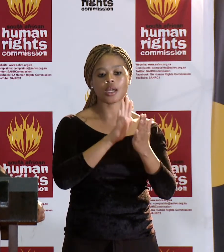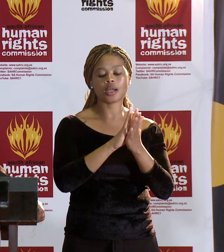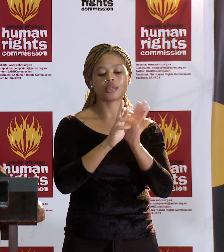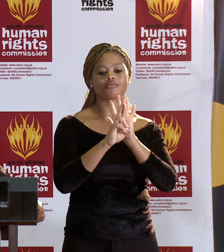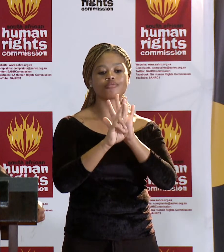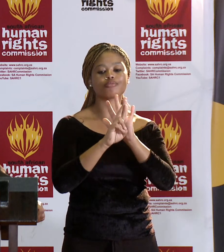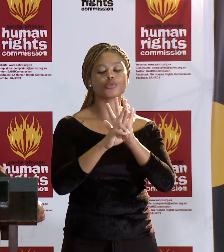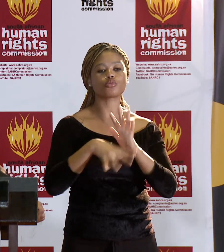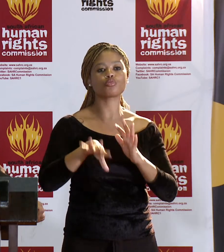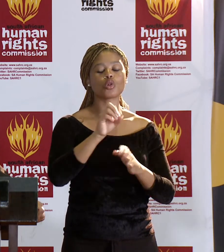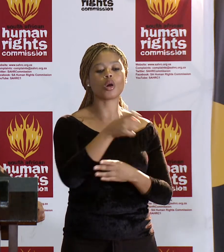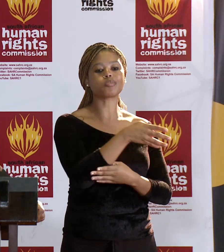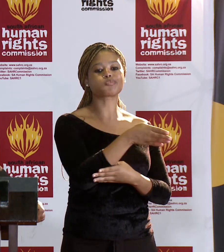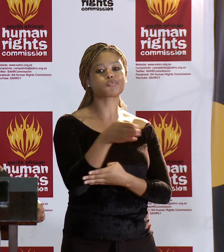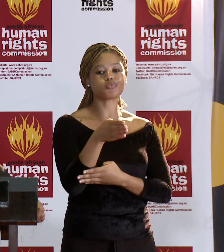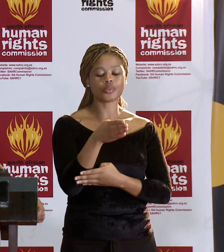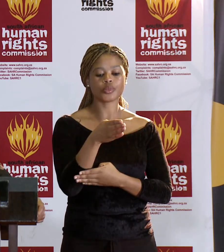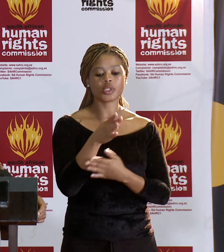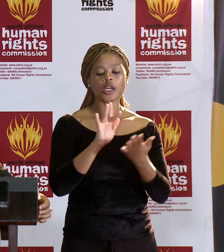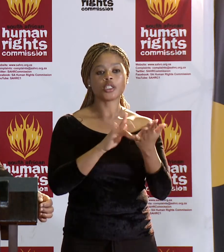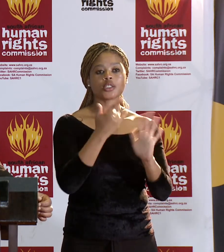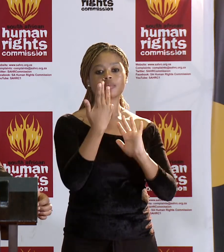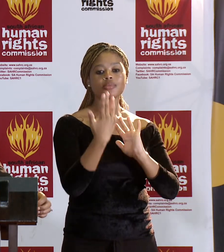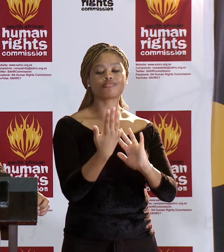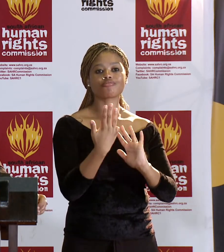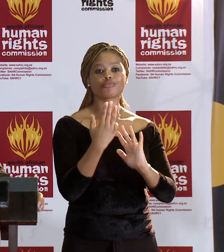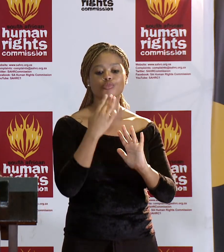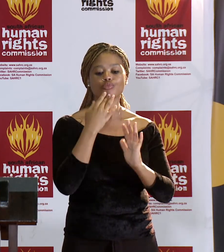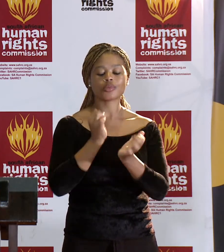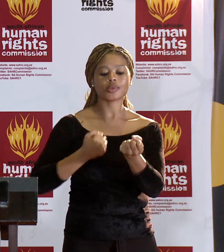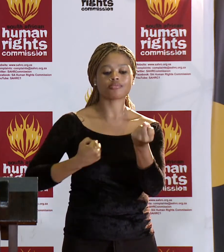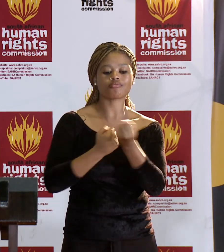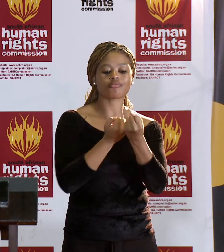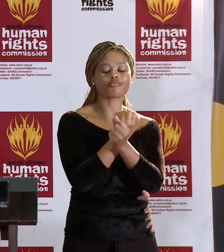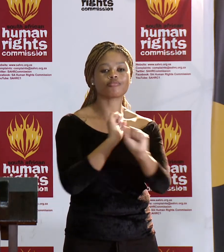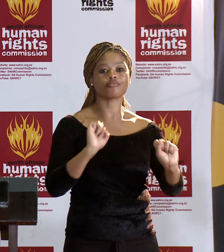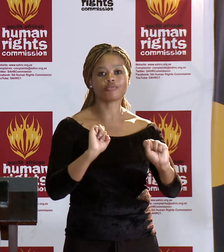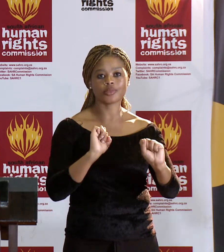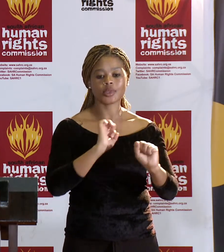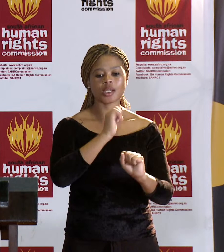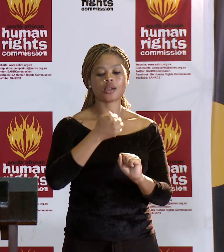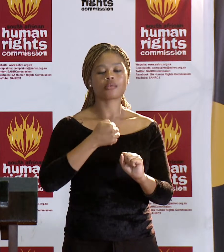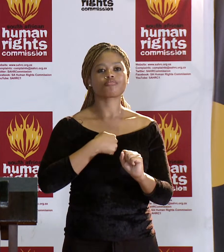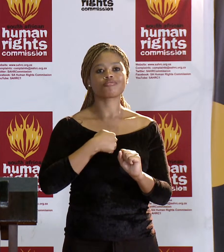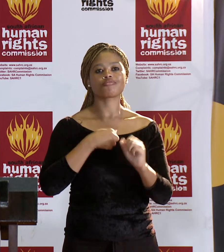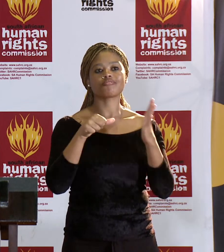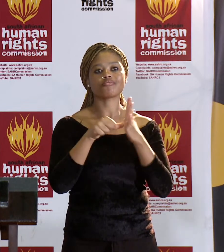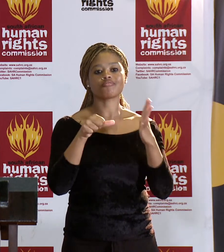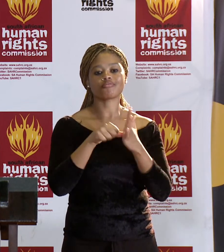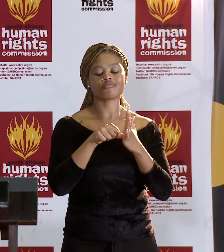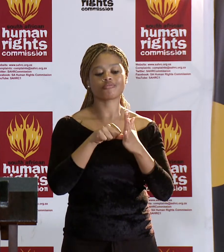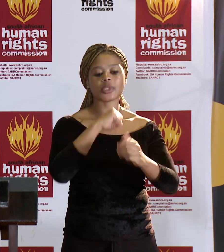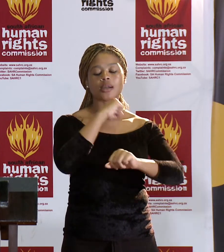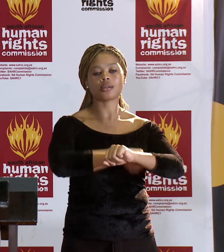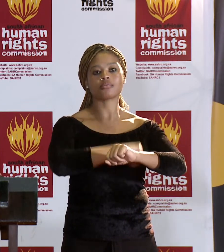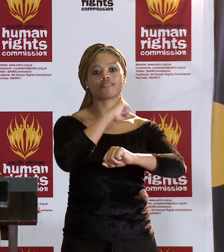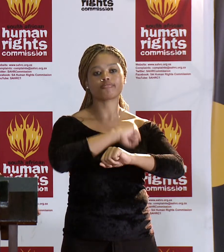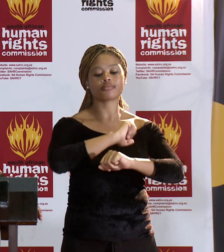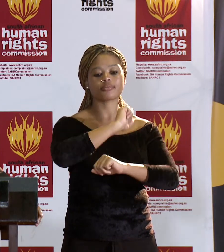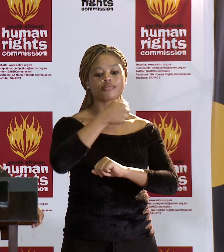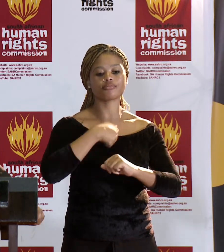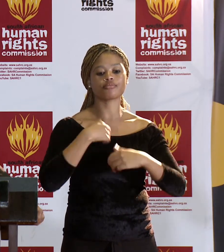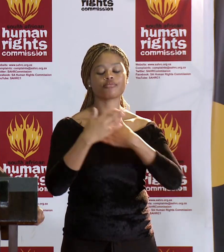represented today. Chapter 9 institutions supporting democracy, one of our key public sectors in our